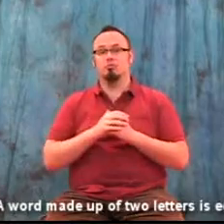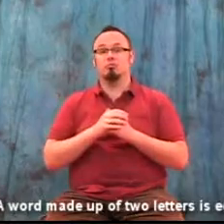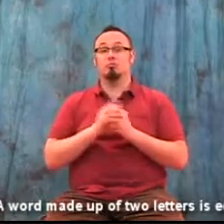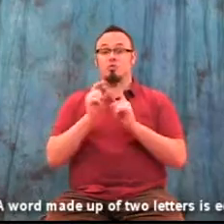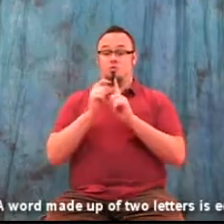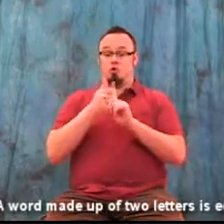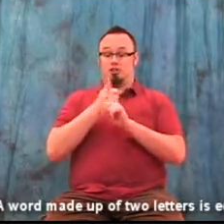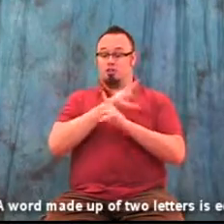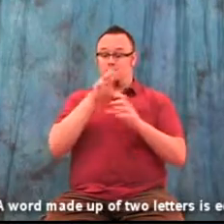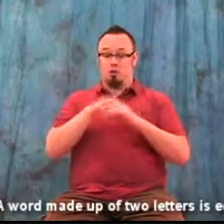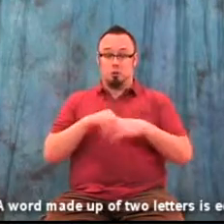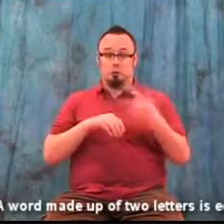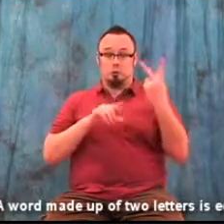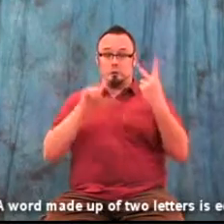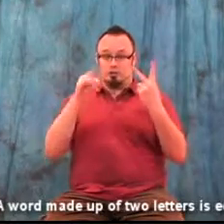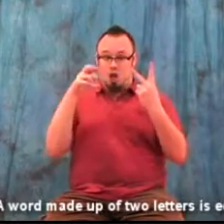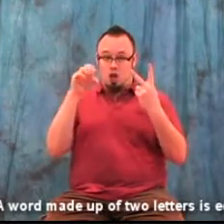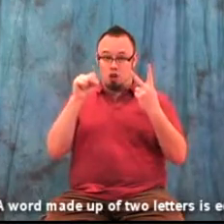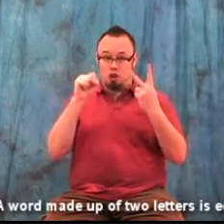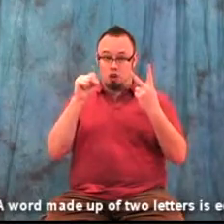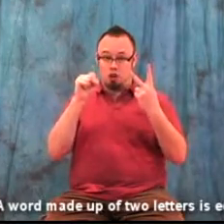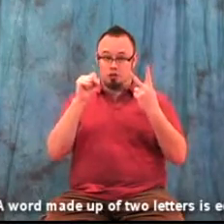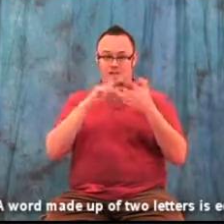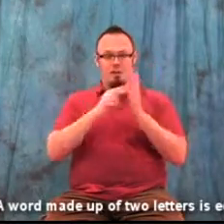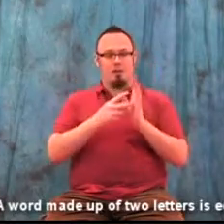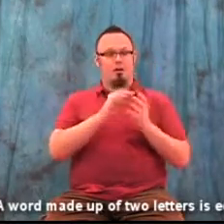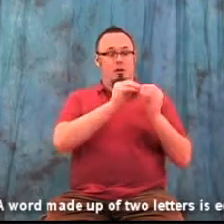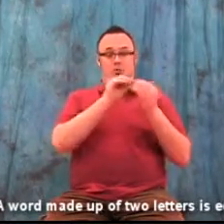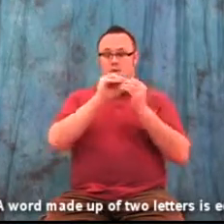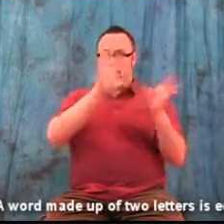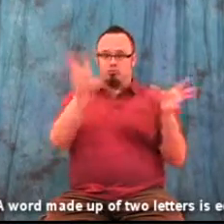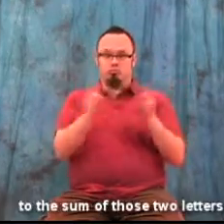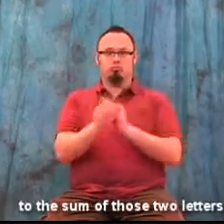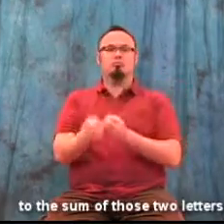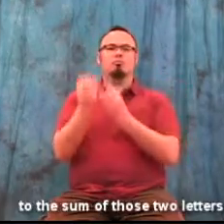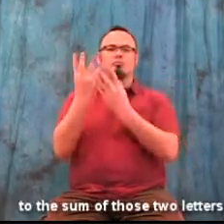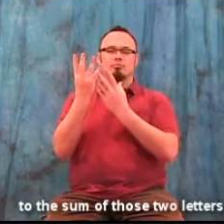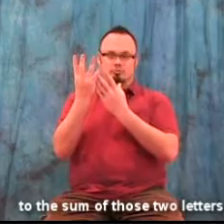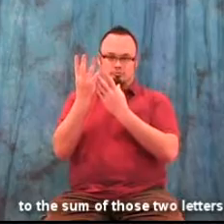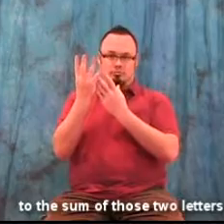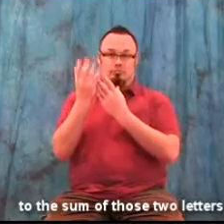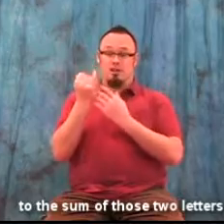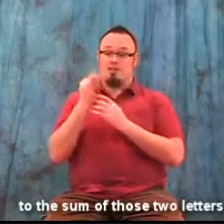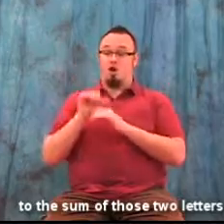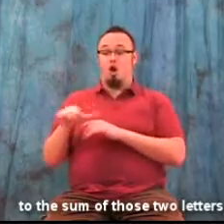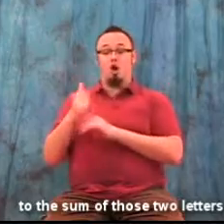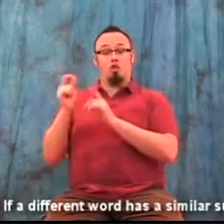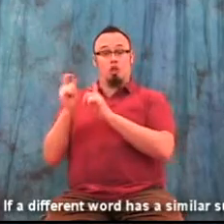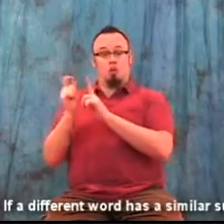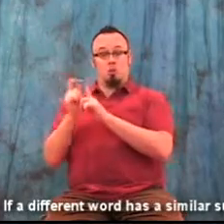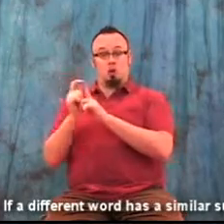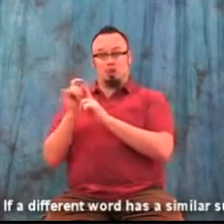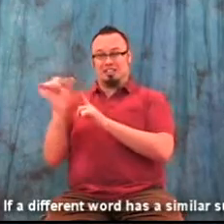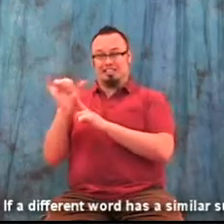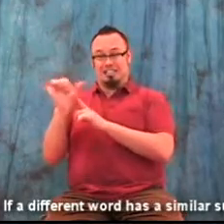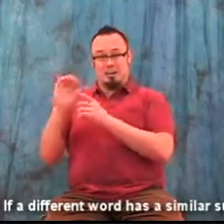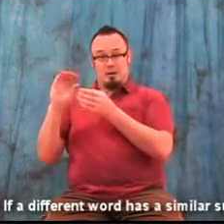A word made up of two letters is equal to the sum of those two letters. If a different word has a similar sum